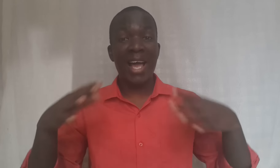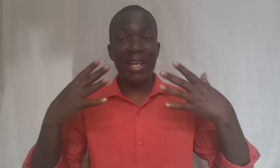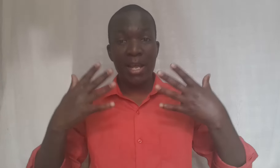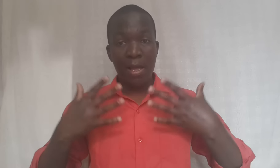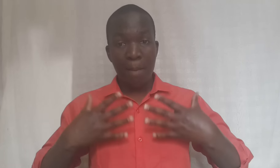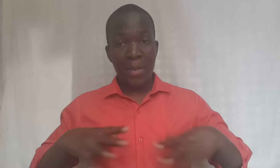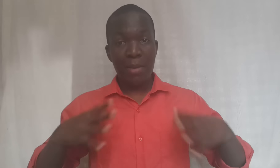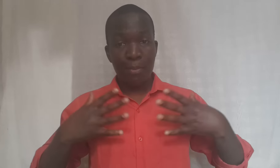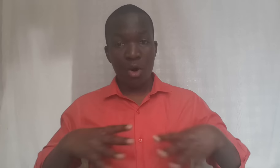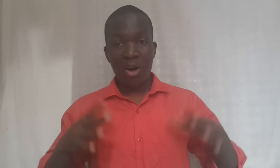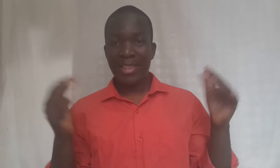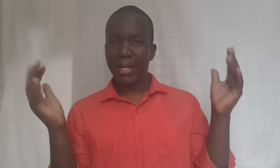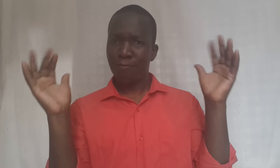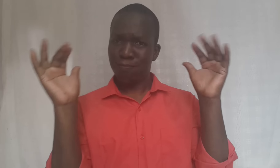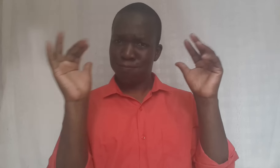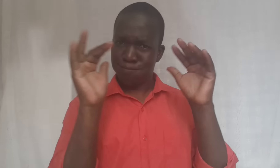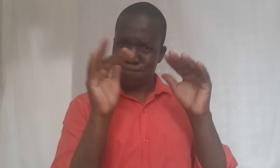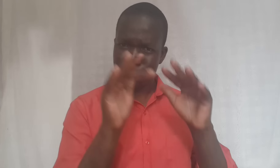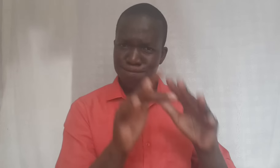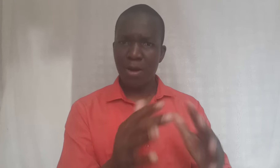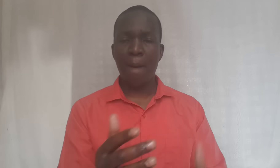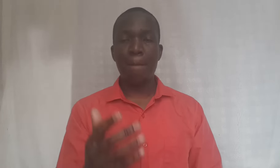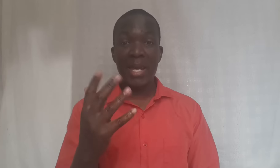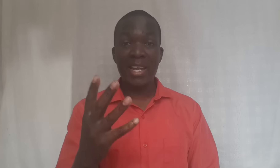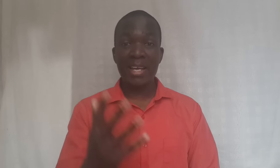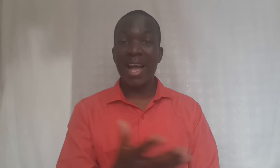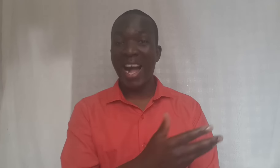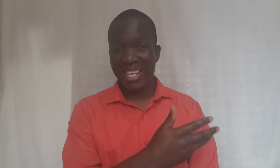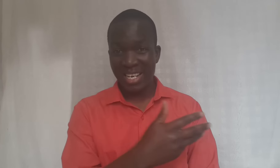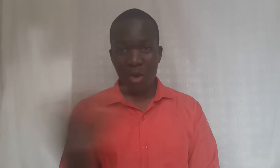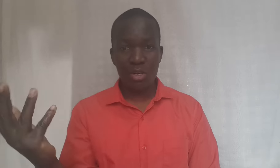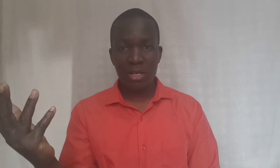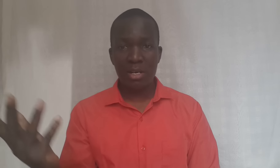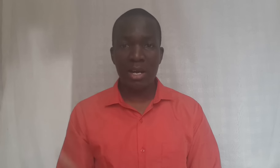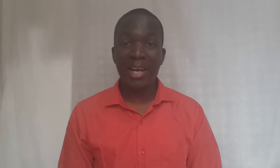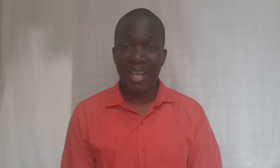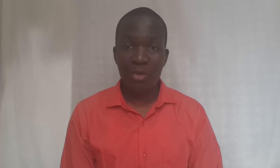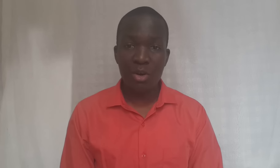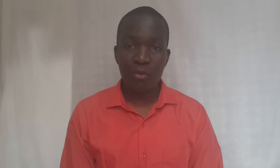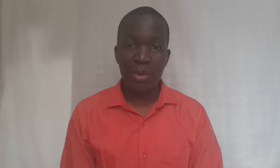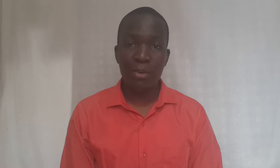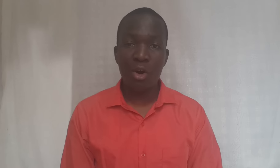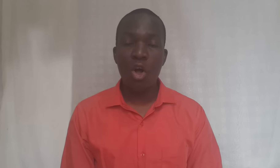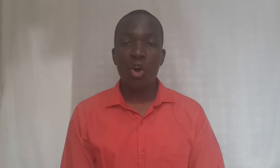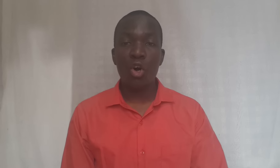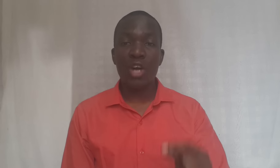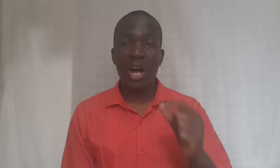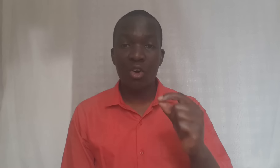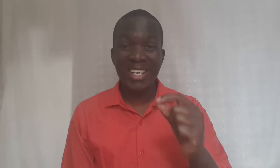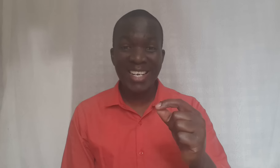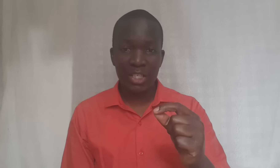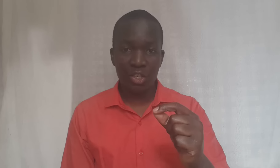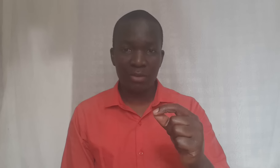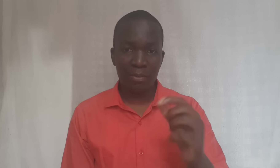sign people, then meaning a crowd of people or a congregation